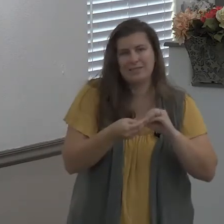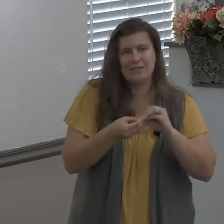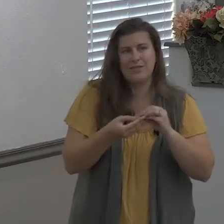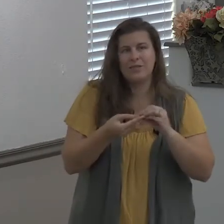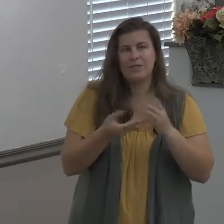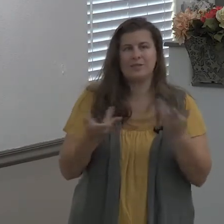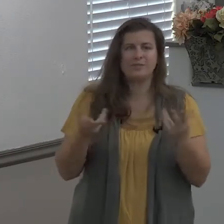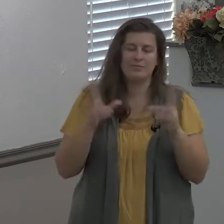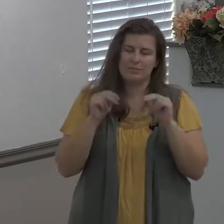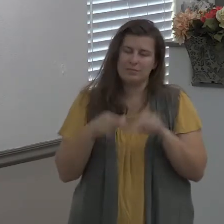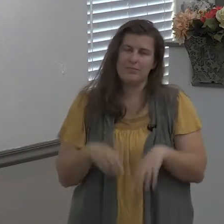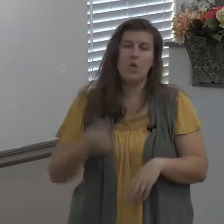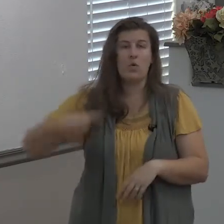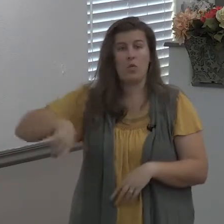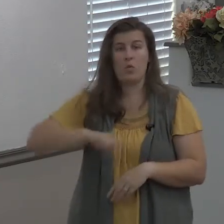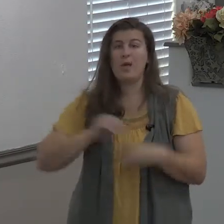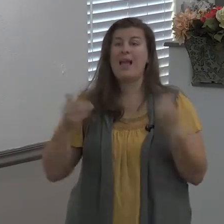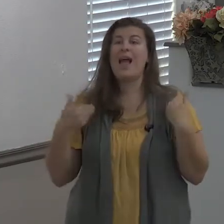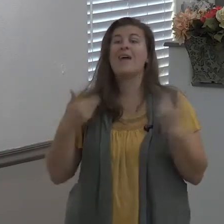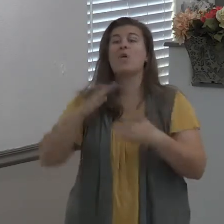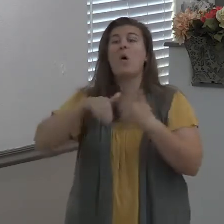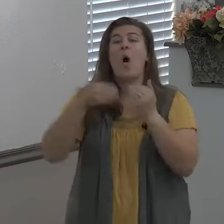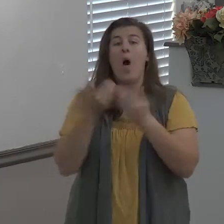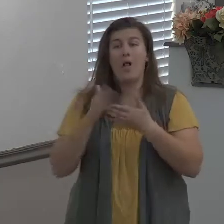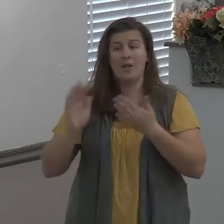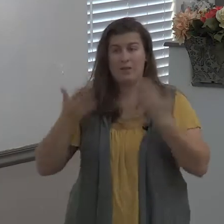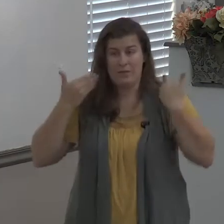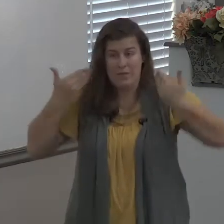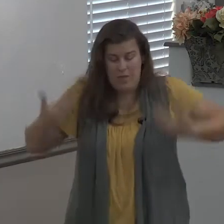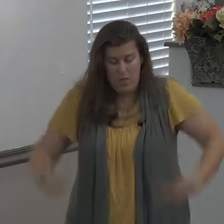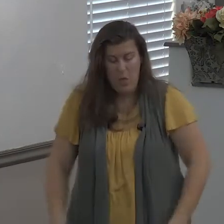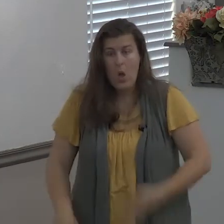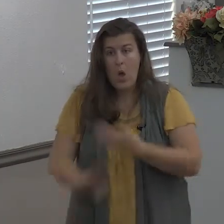holy and it's clean and it's righteous. And you and I can't improve upon it.